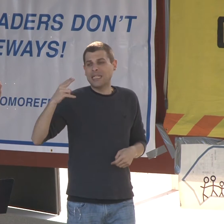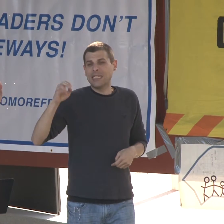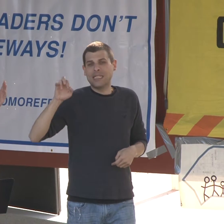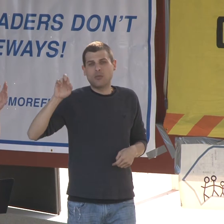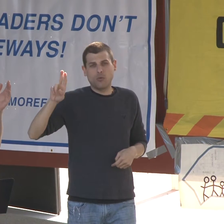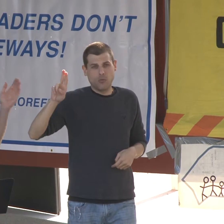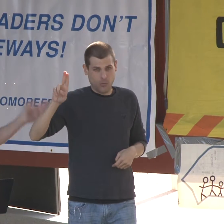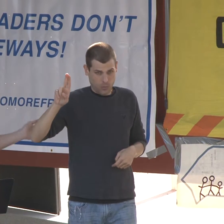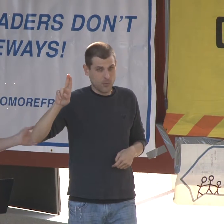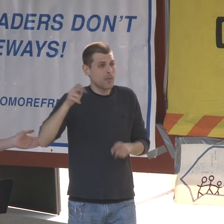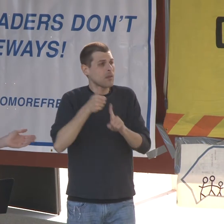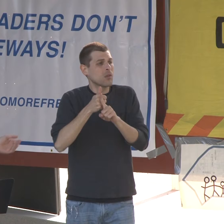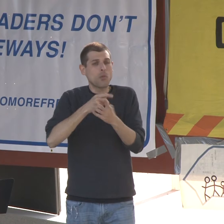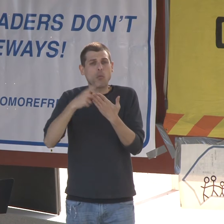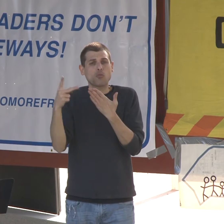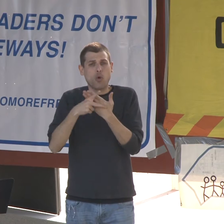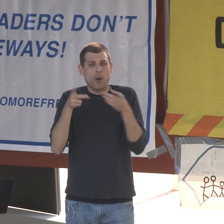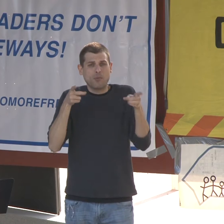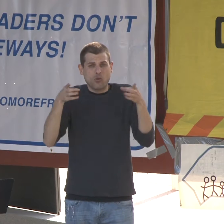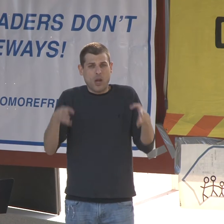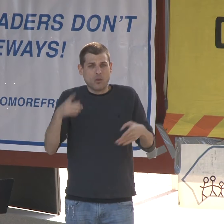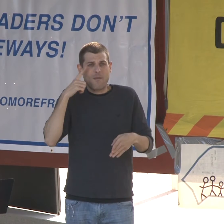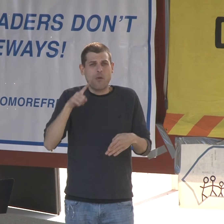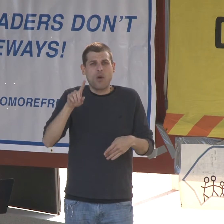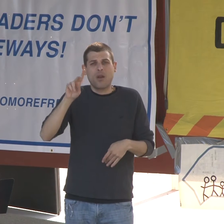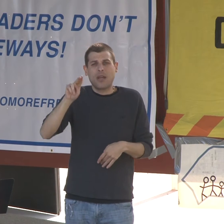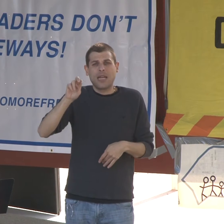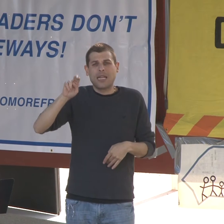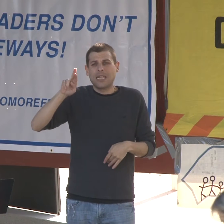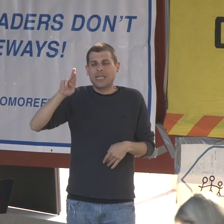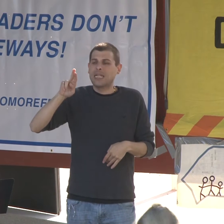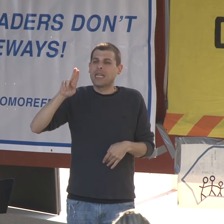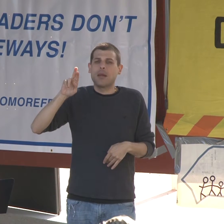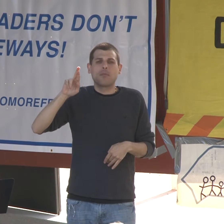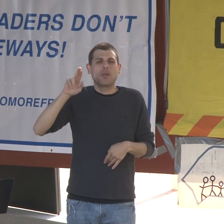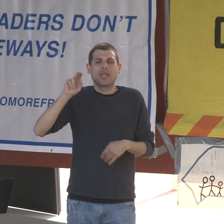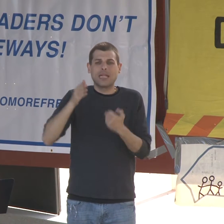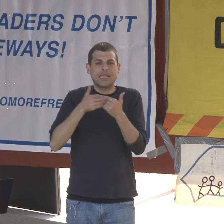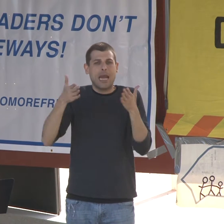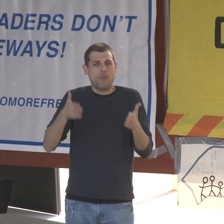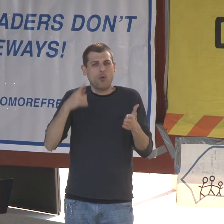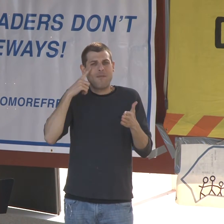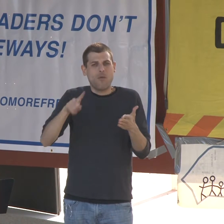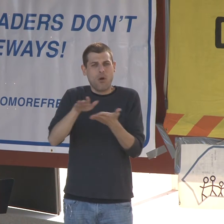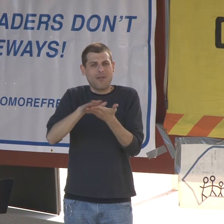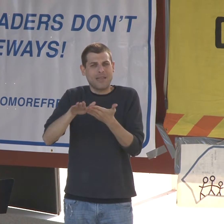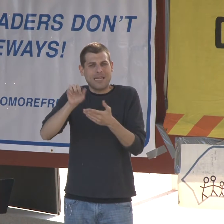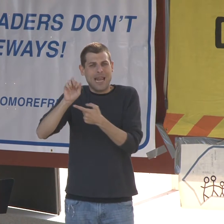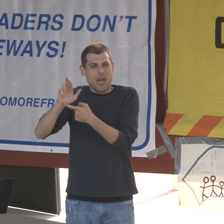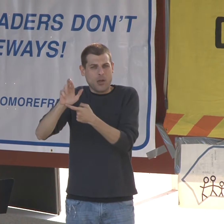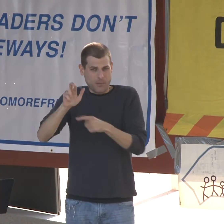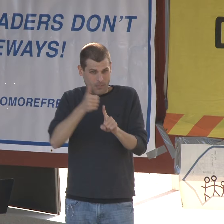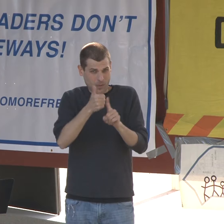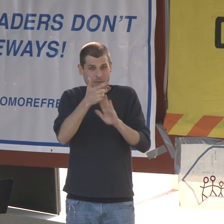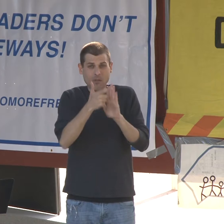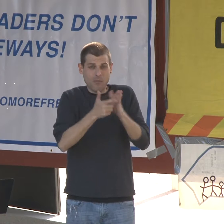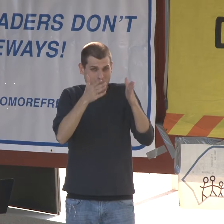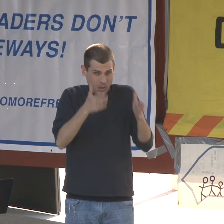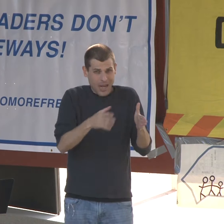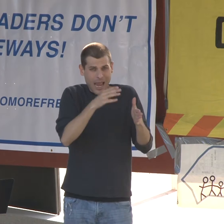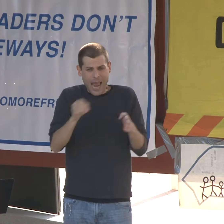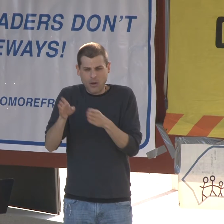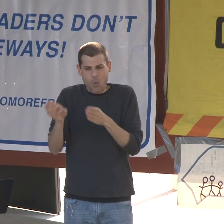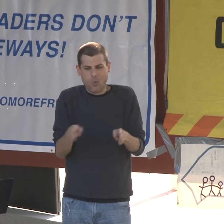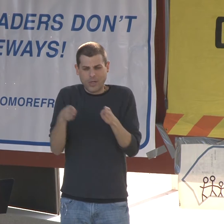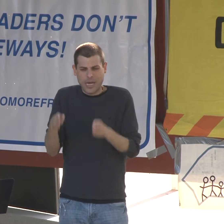a program director at Neighbors for Clean Air. She's an advocate for environmental justice and public health. Tori is both an attorney and an organizer, and she